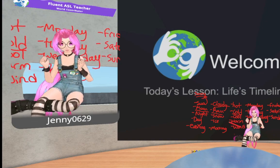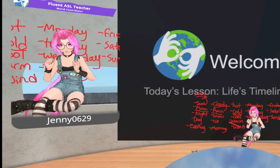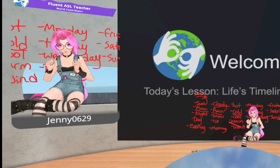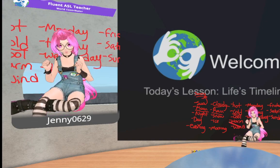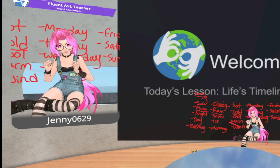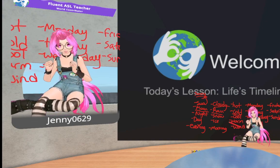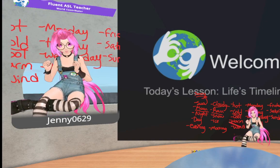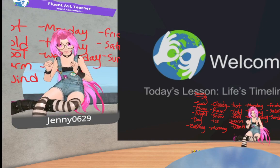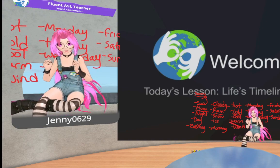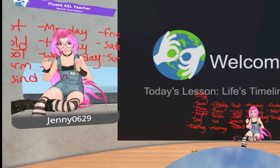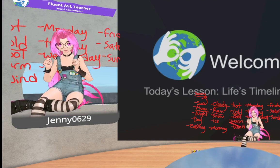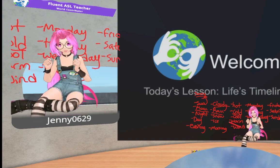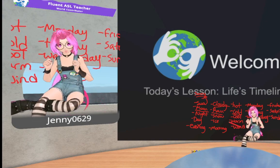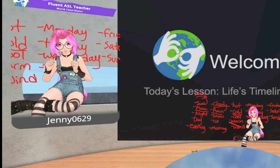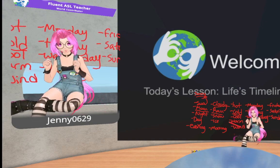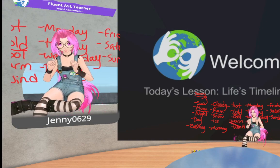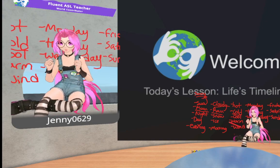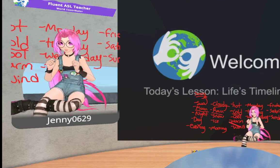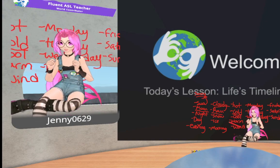Yes, cold.